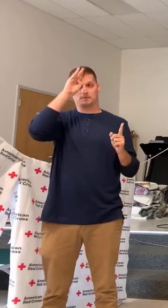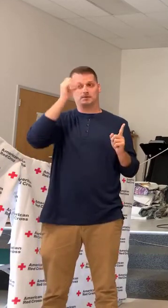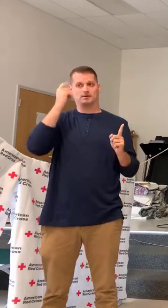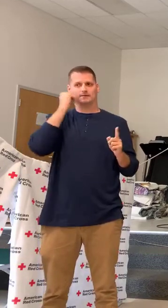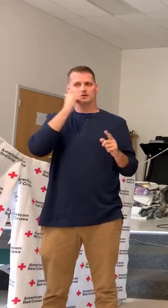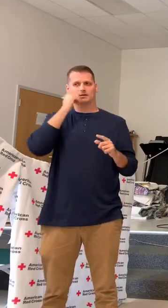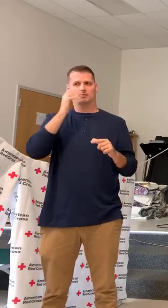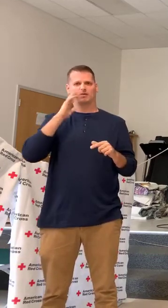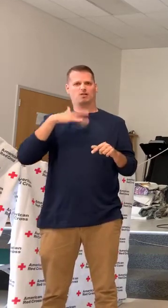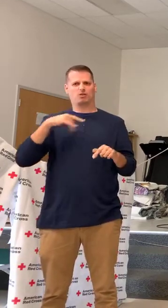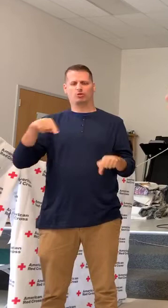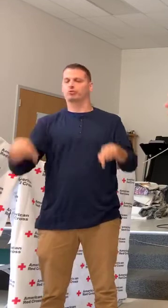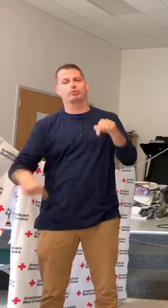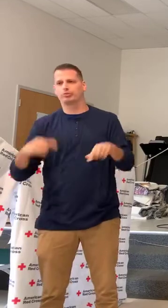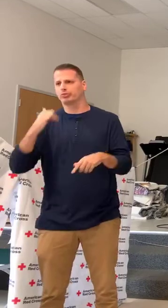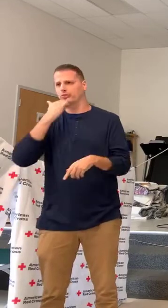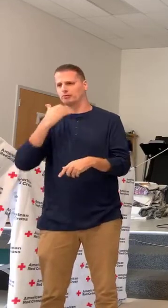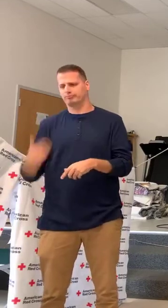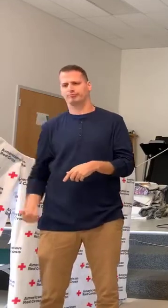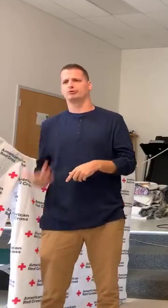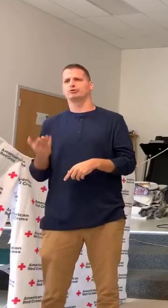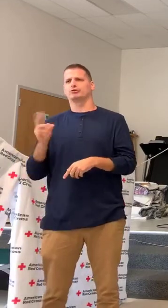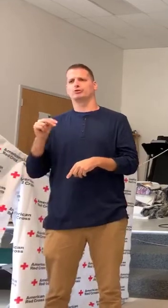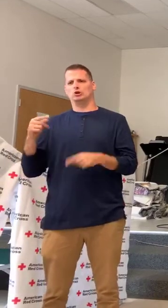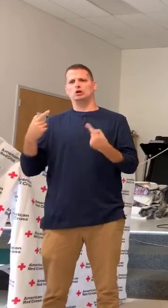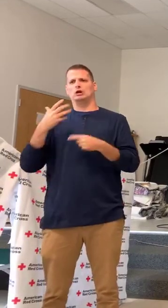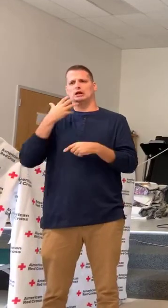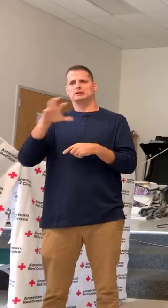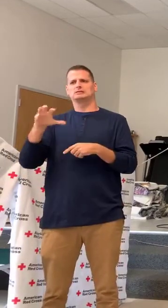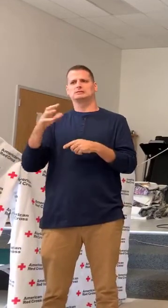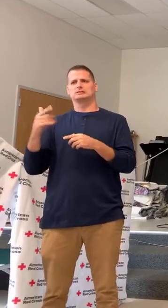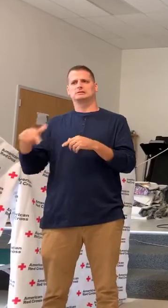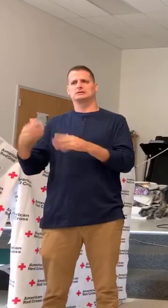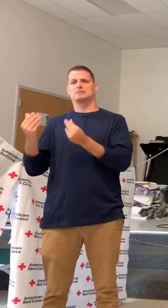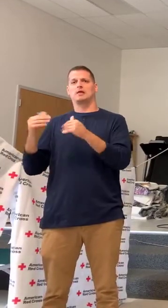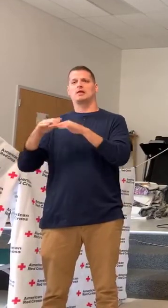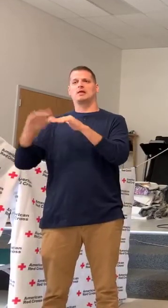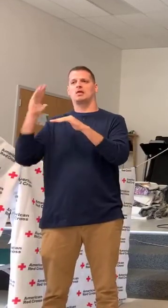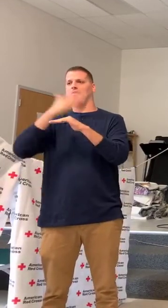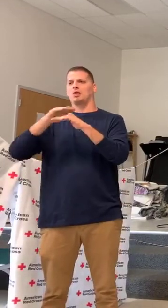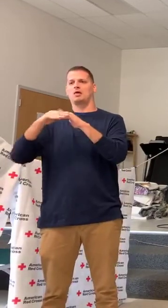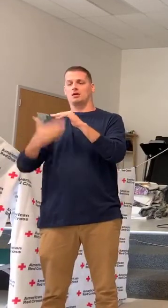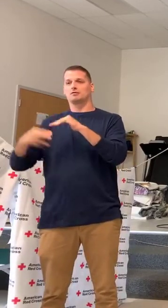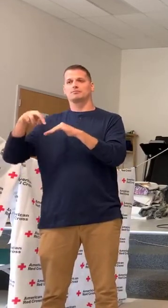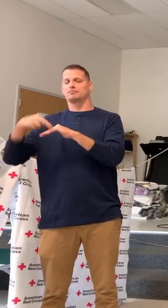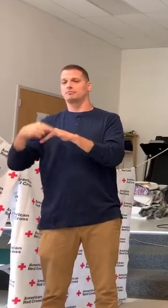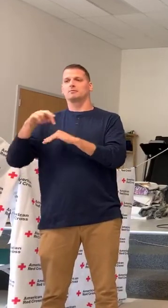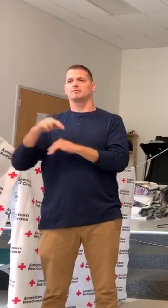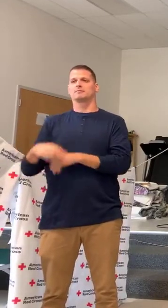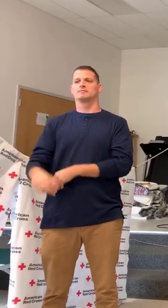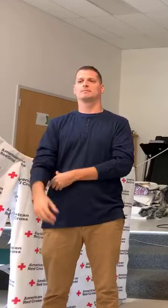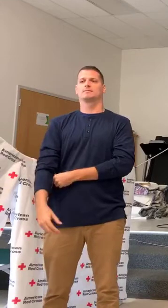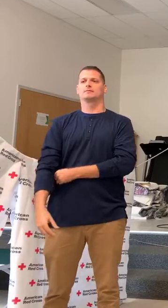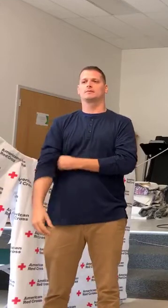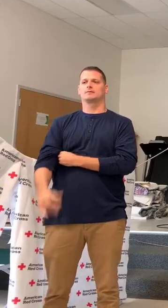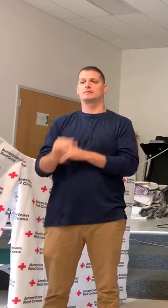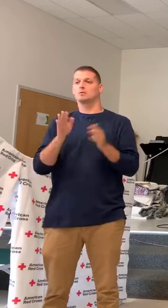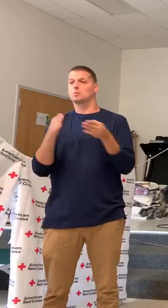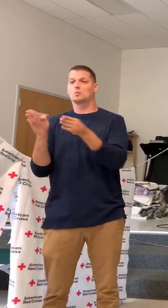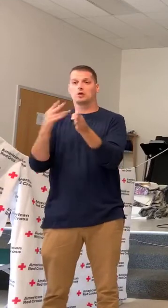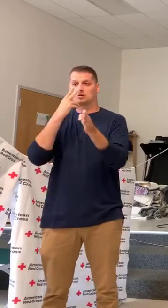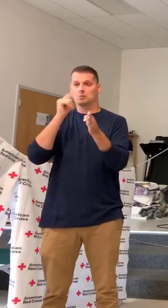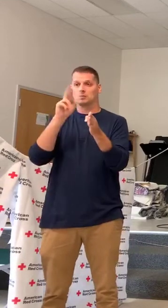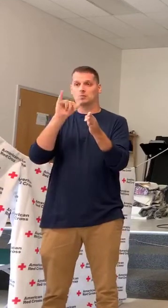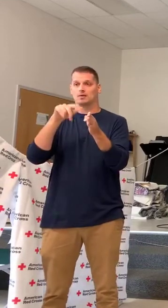out there. If you got normal trails, you walk down in the woods, stay off those and stay in your footprint of your place. The power